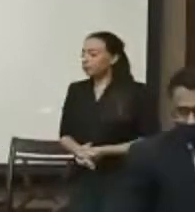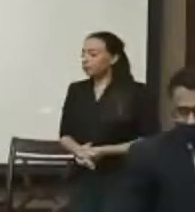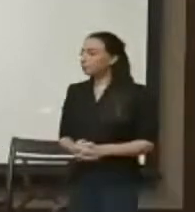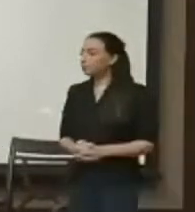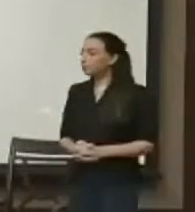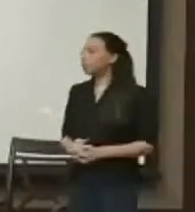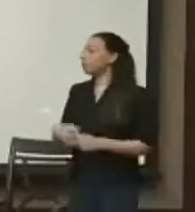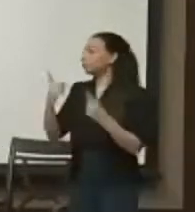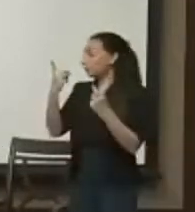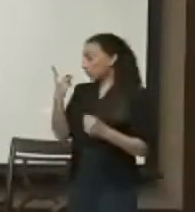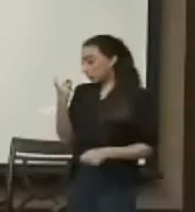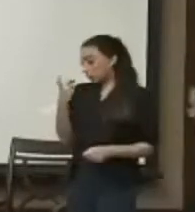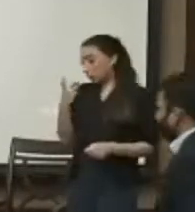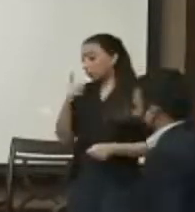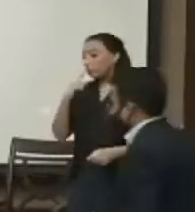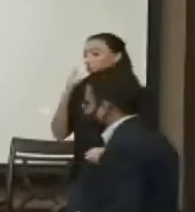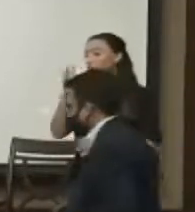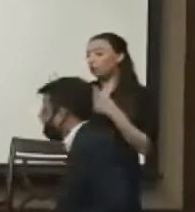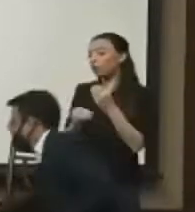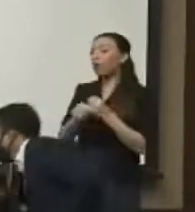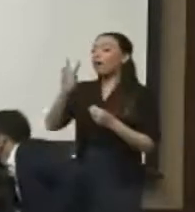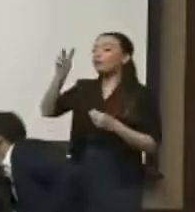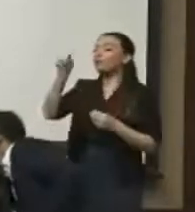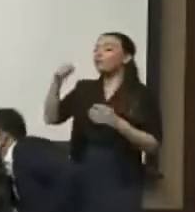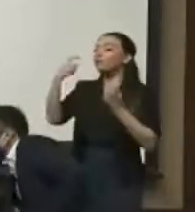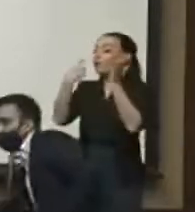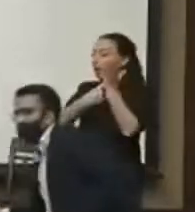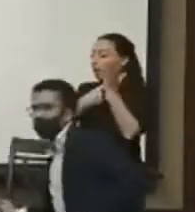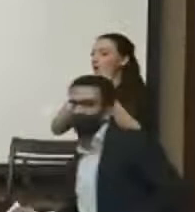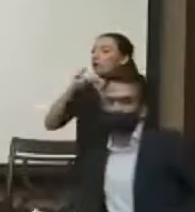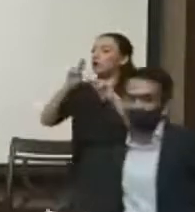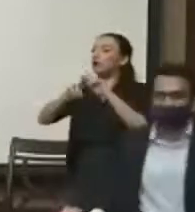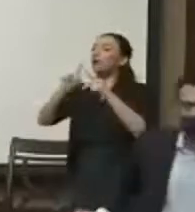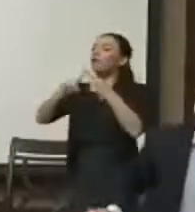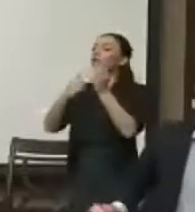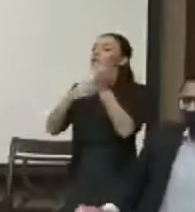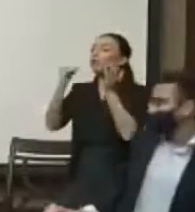On the panel is also Mr. V.R. Feroz, Senior Vice